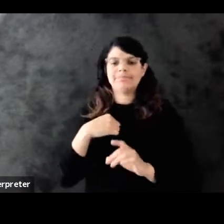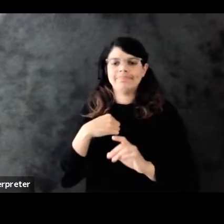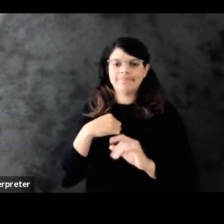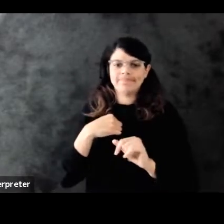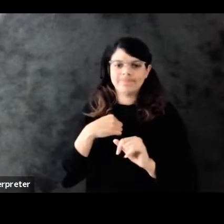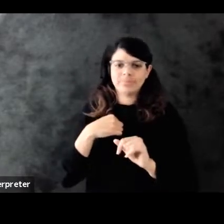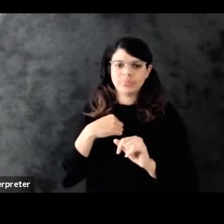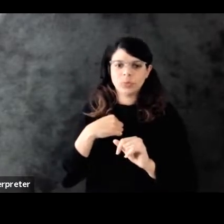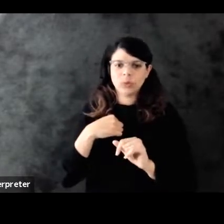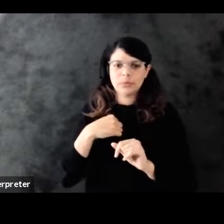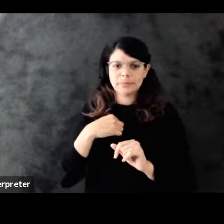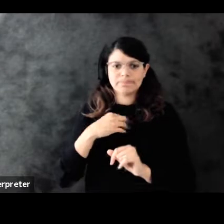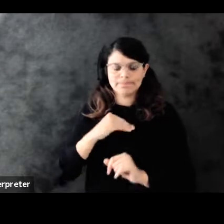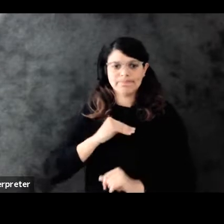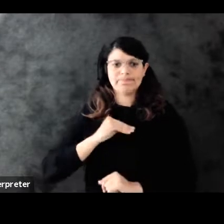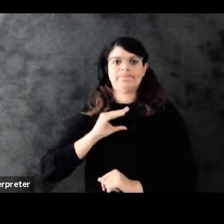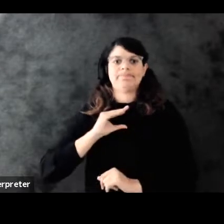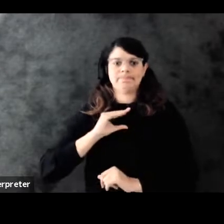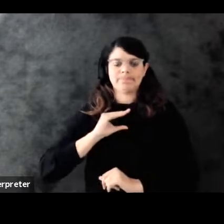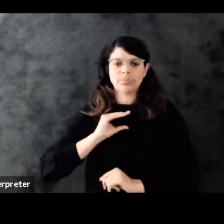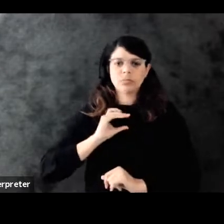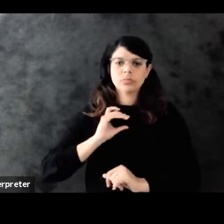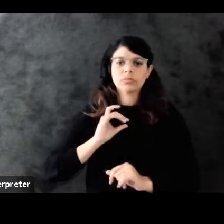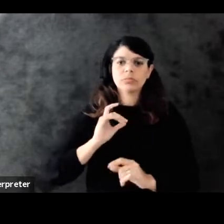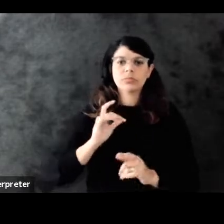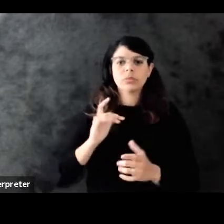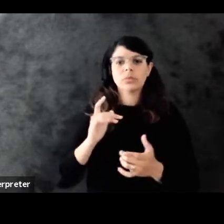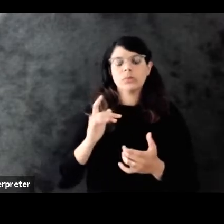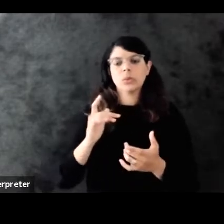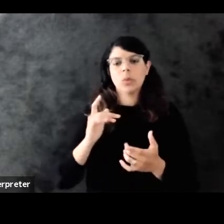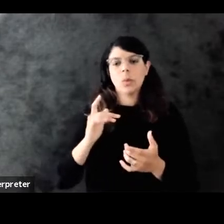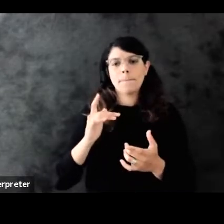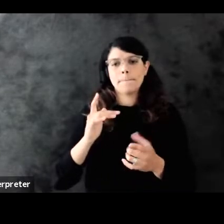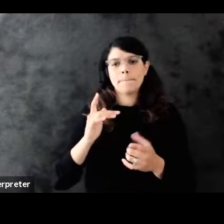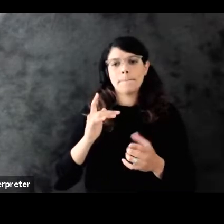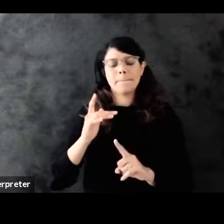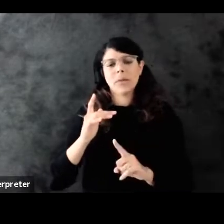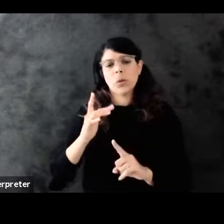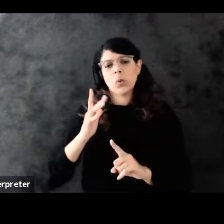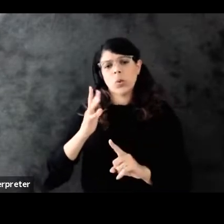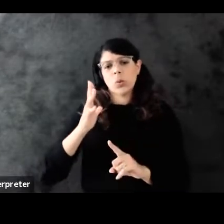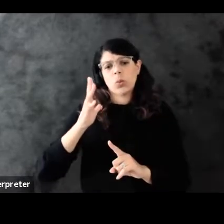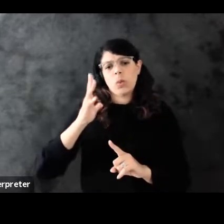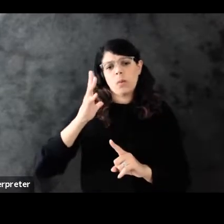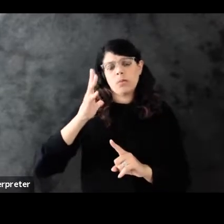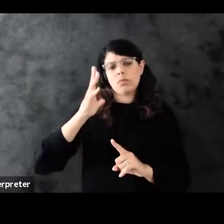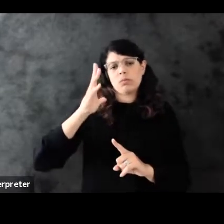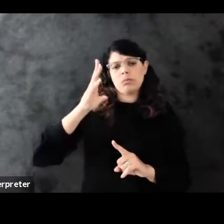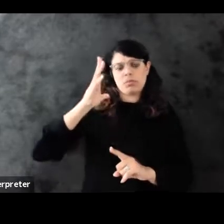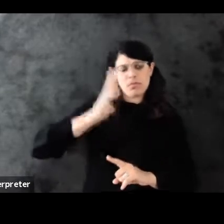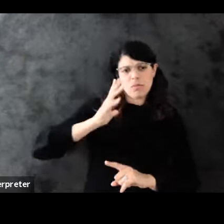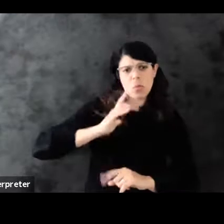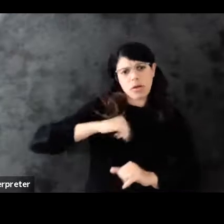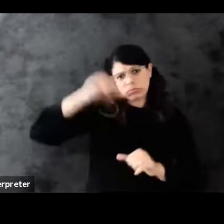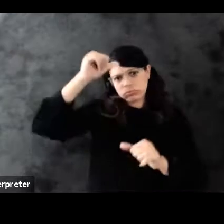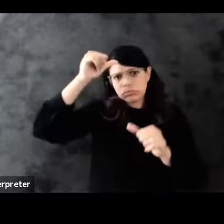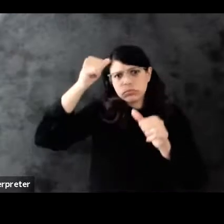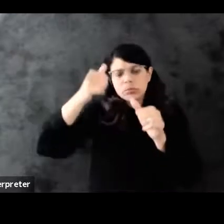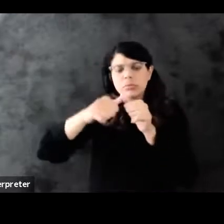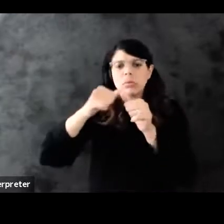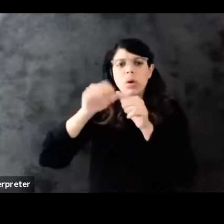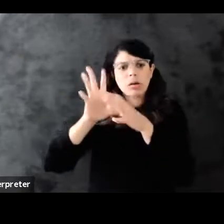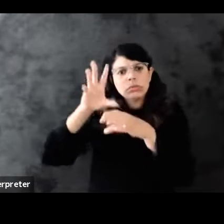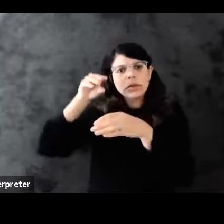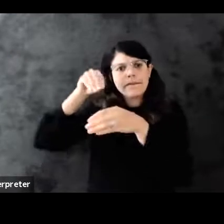as the activist thing when I was a student was going on the streets against the Vietnam War. And after that, I